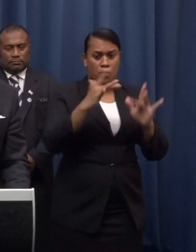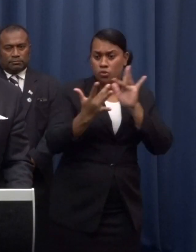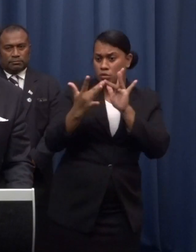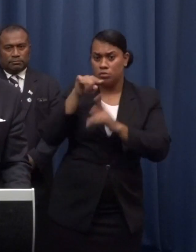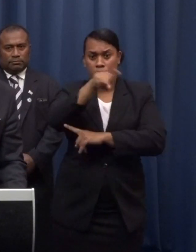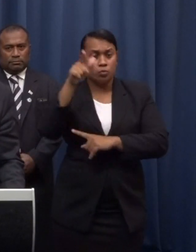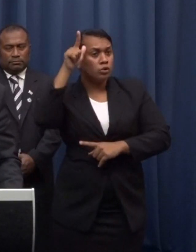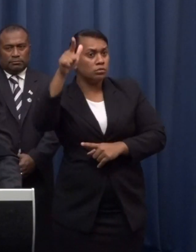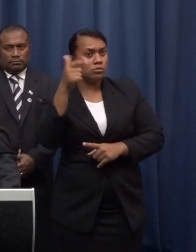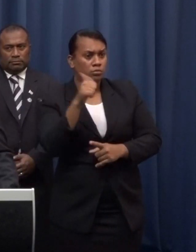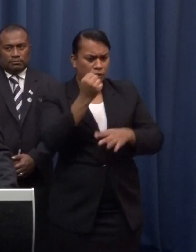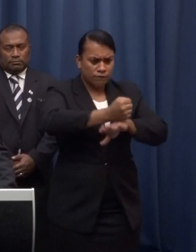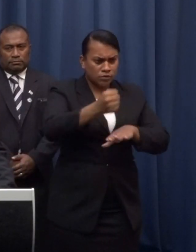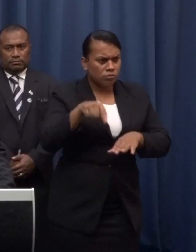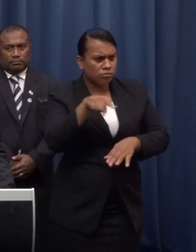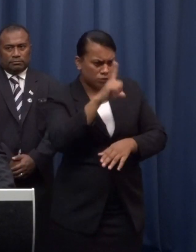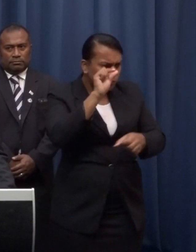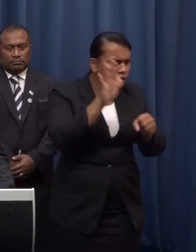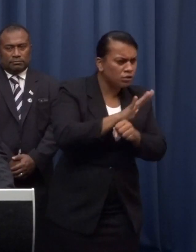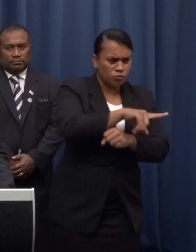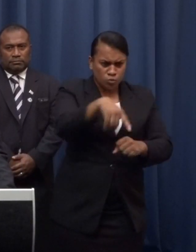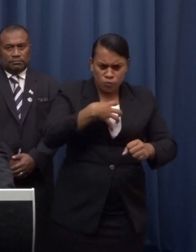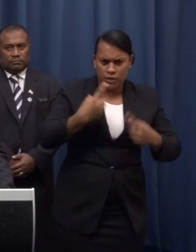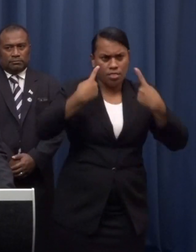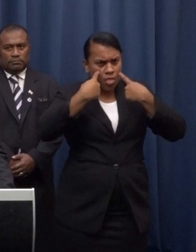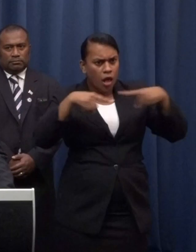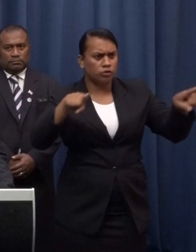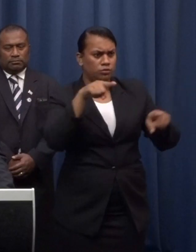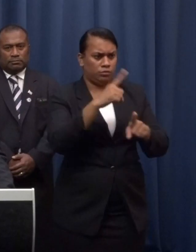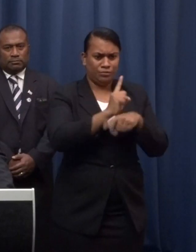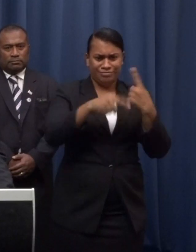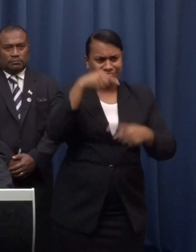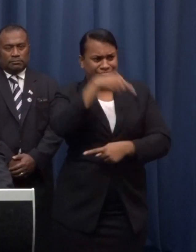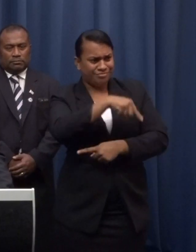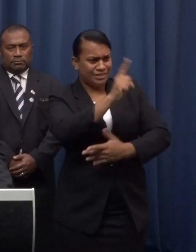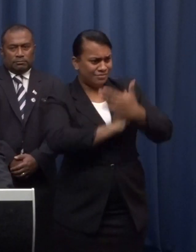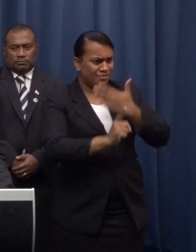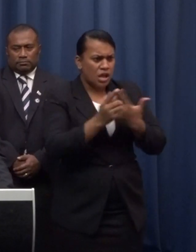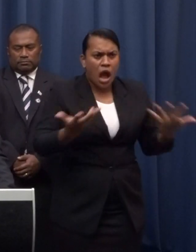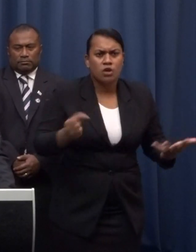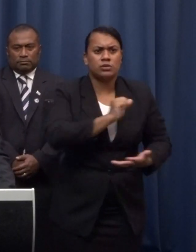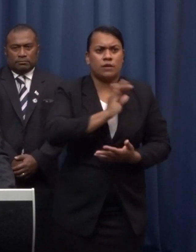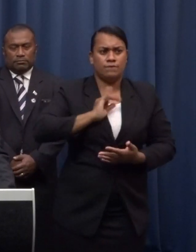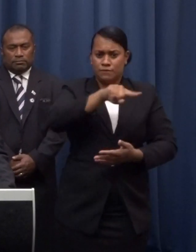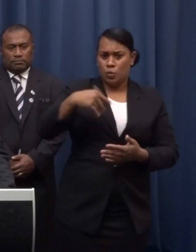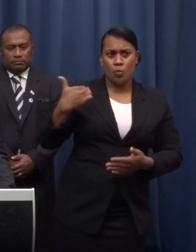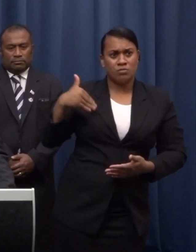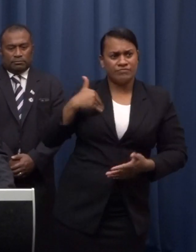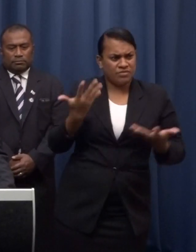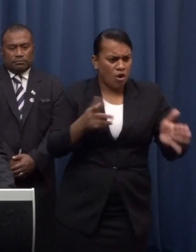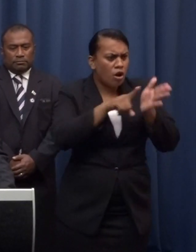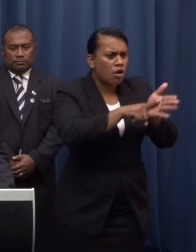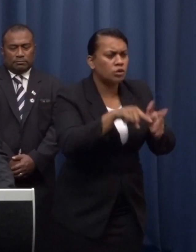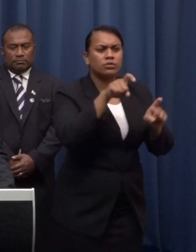government also will be making further announcements in respect of that as to how those staff that actually need to stay home, how will